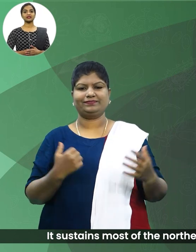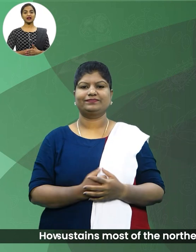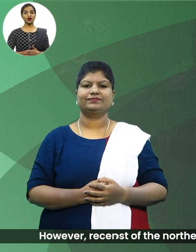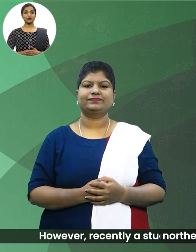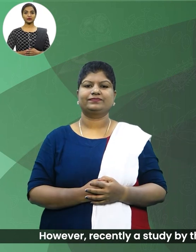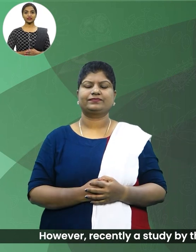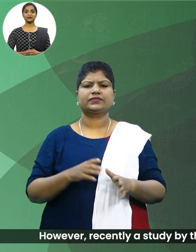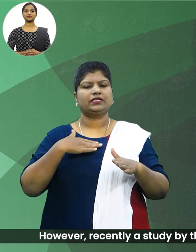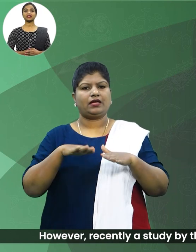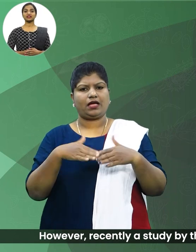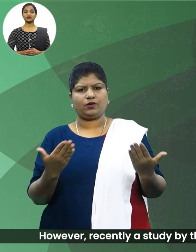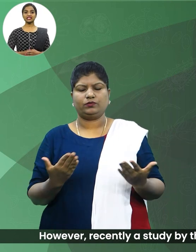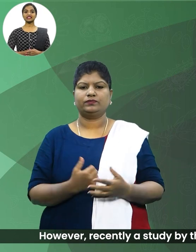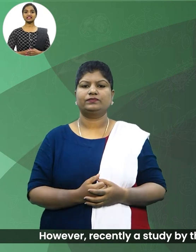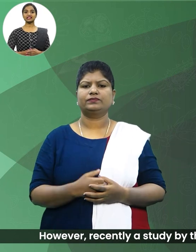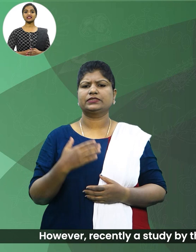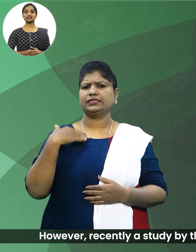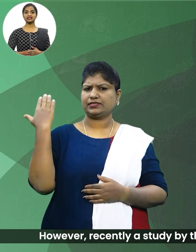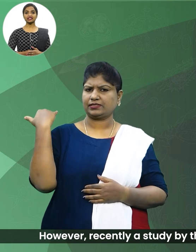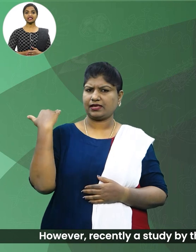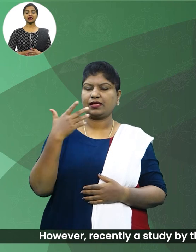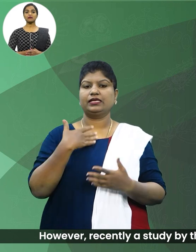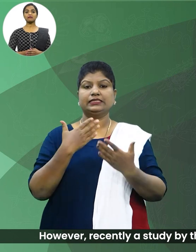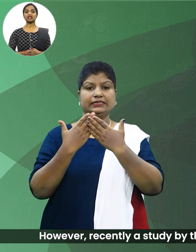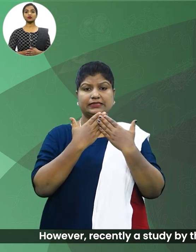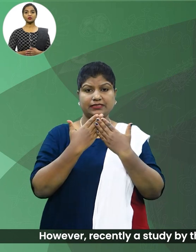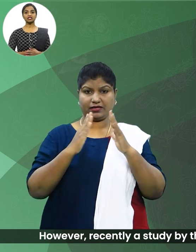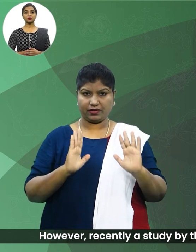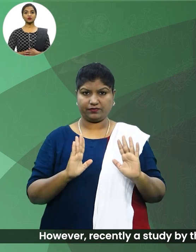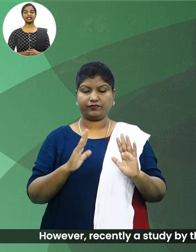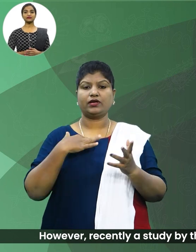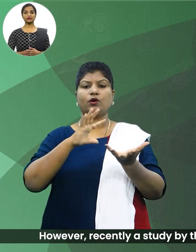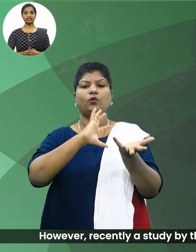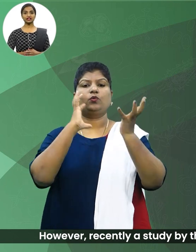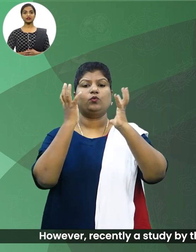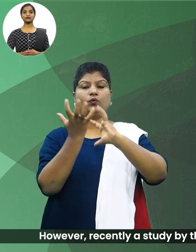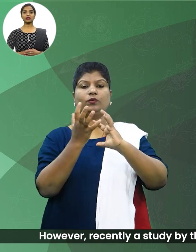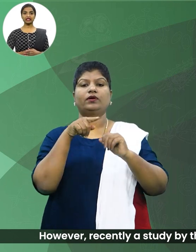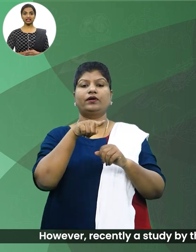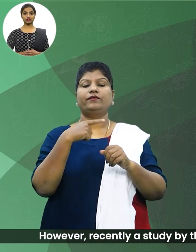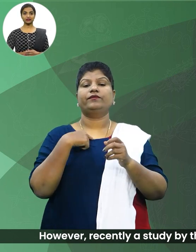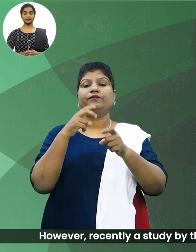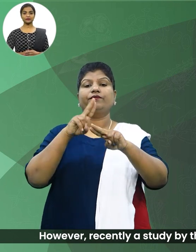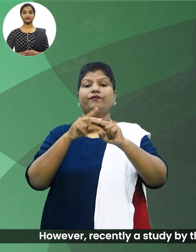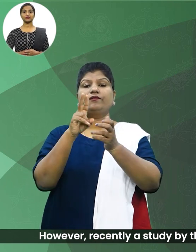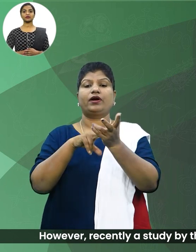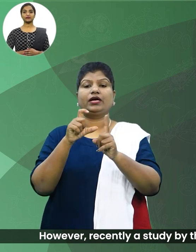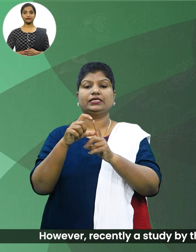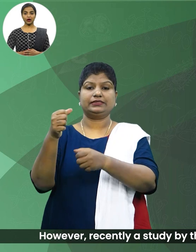However, recently a study by the World Wide Fund for Nature